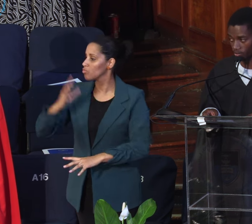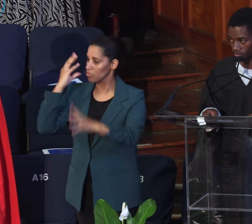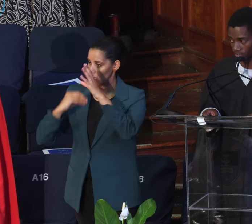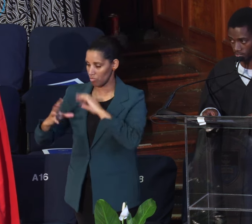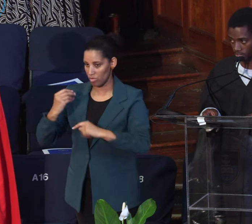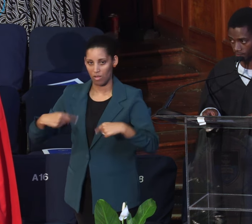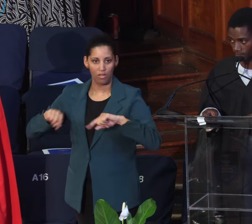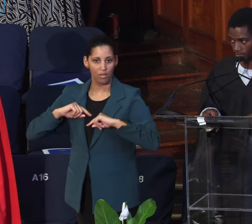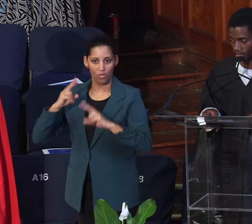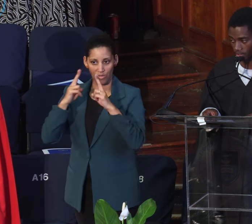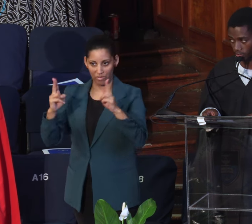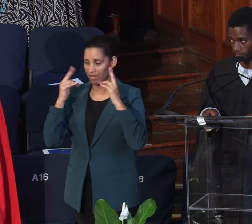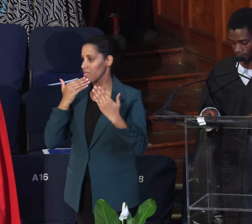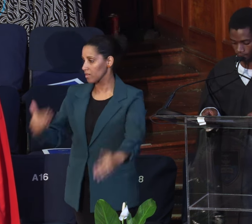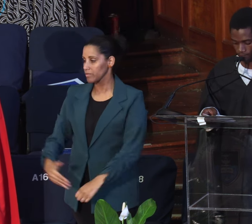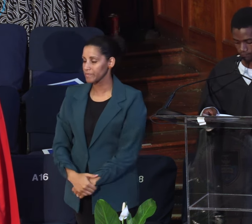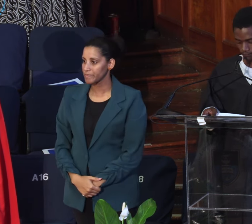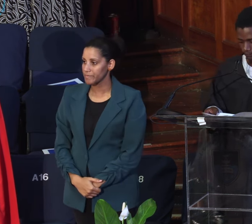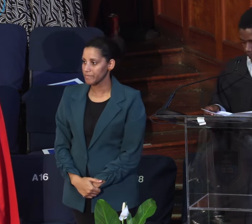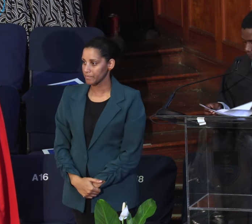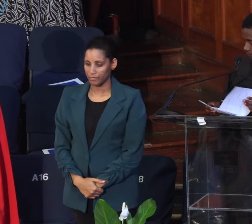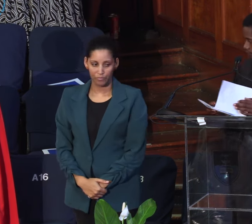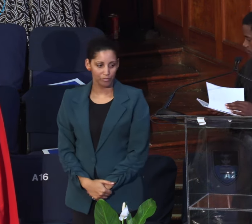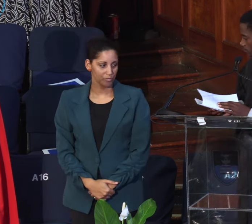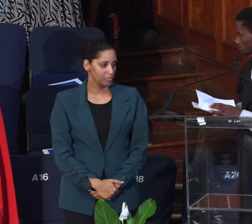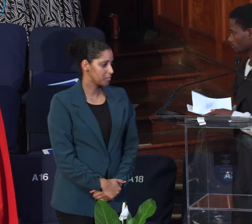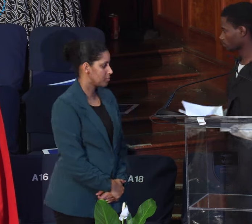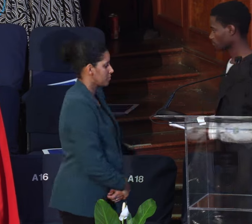our university. Thank you.